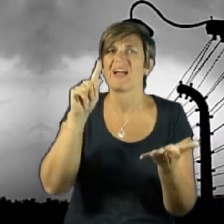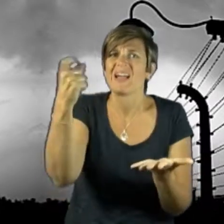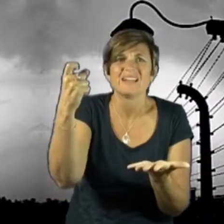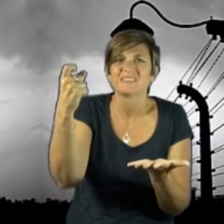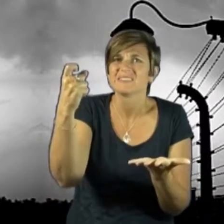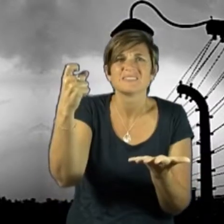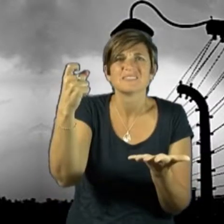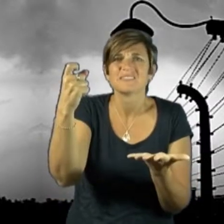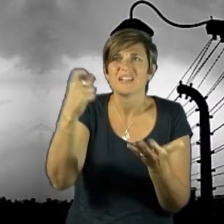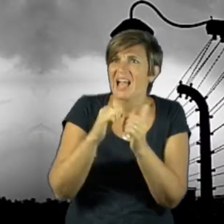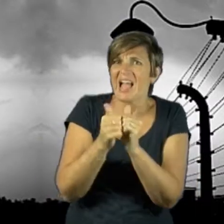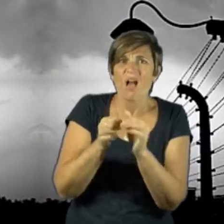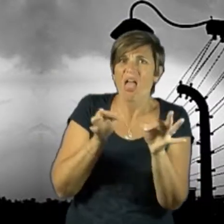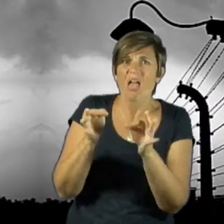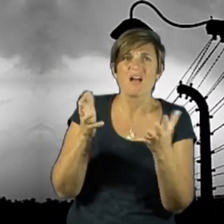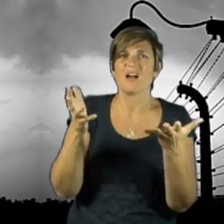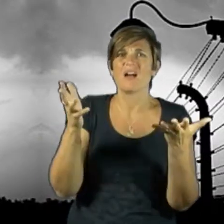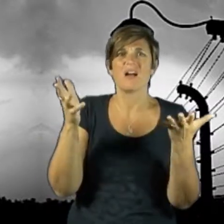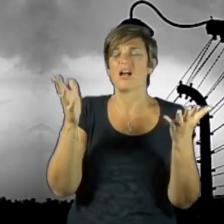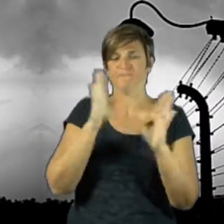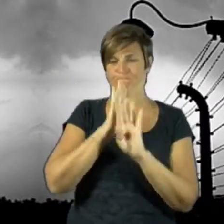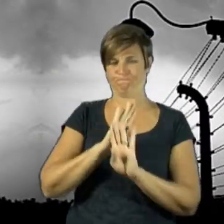I wouldn't have known how to tell it.